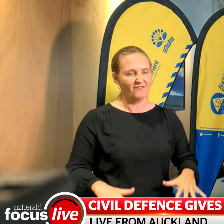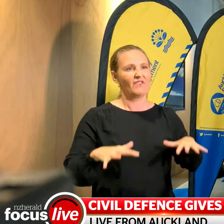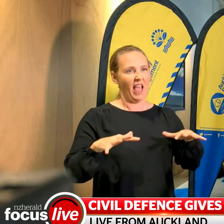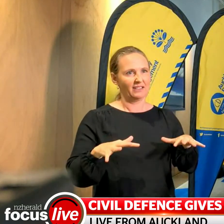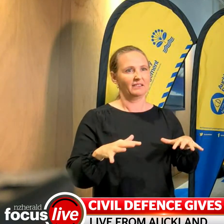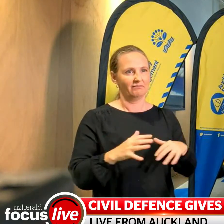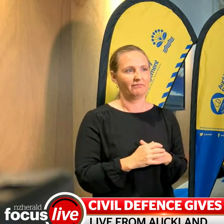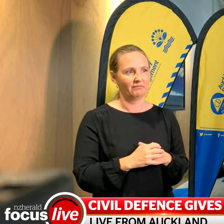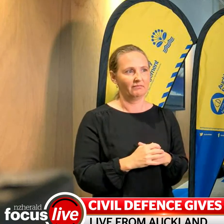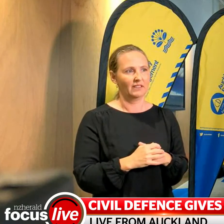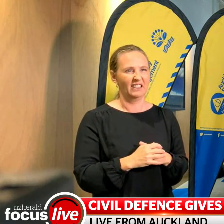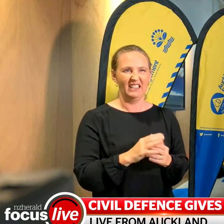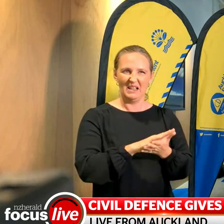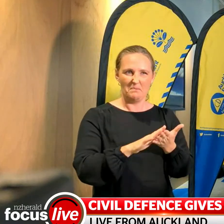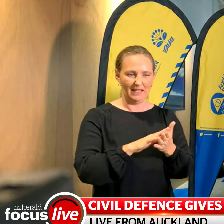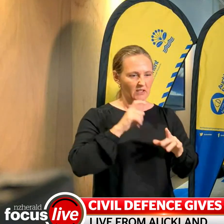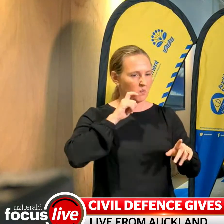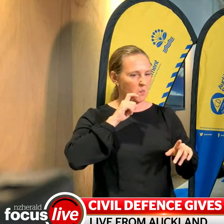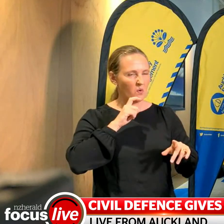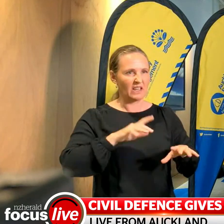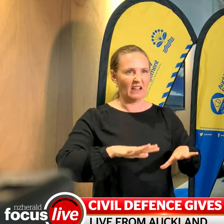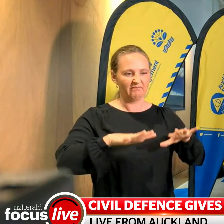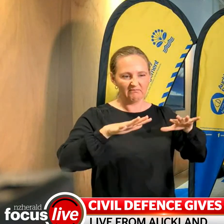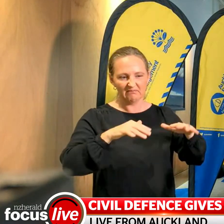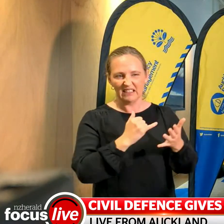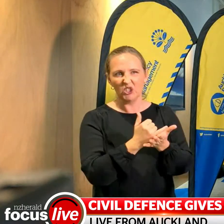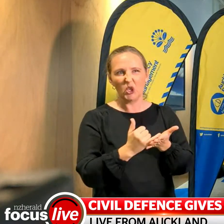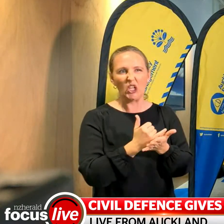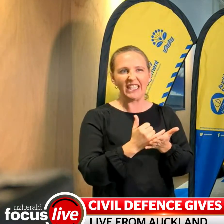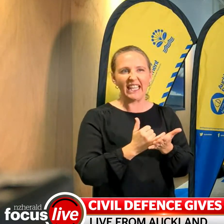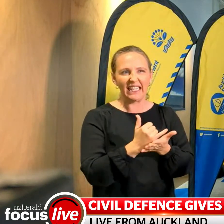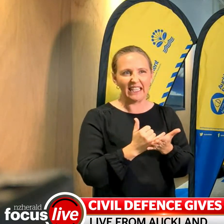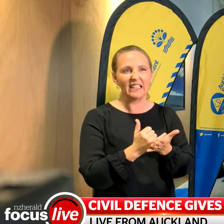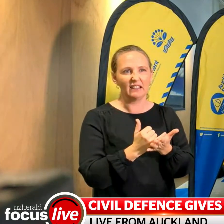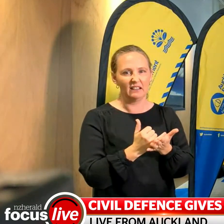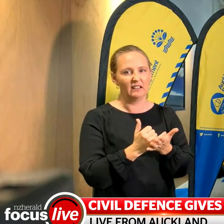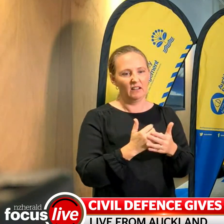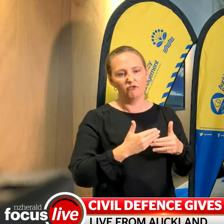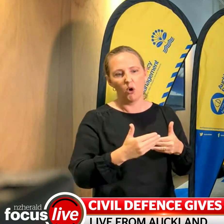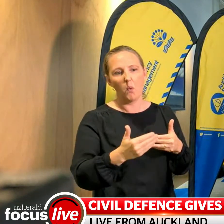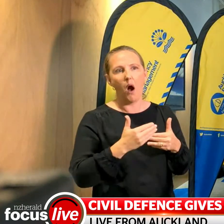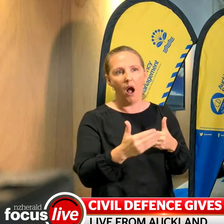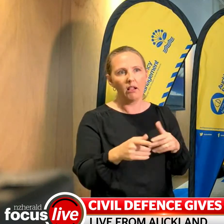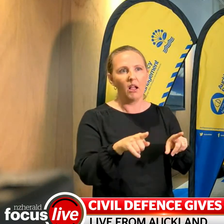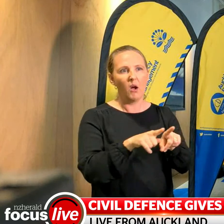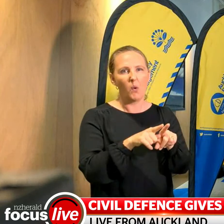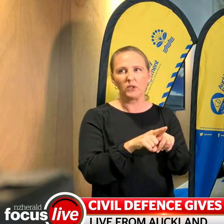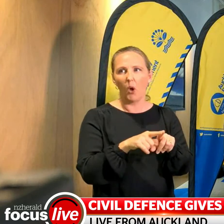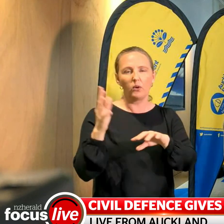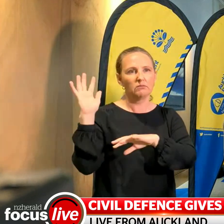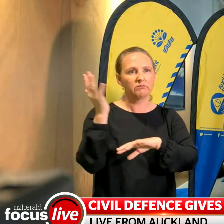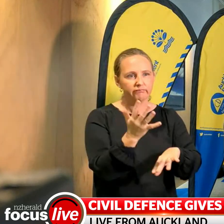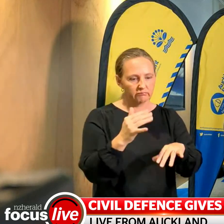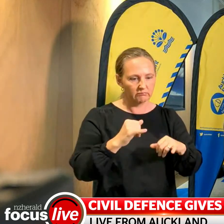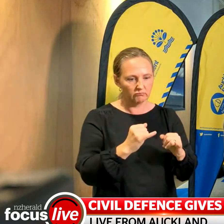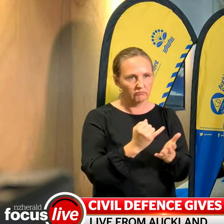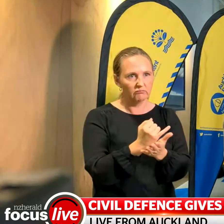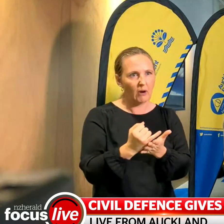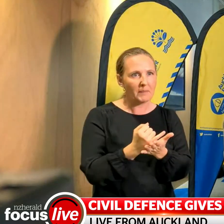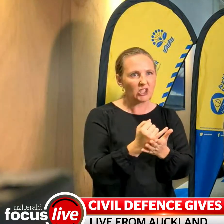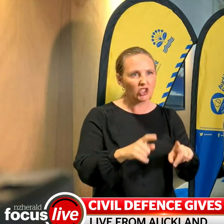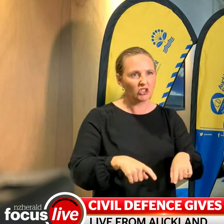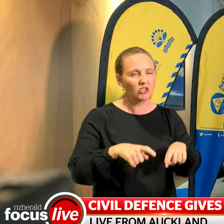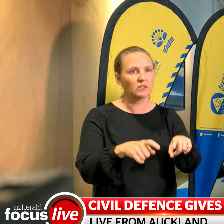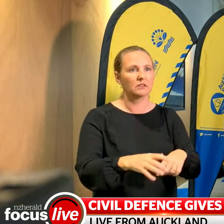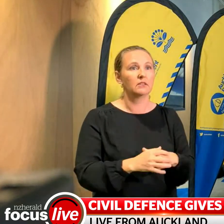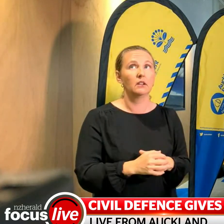flooding event that those contaminants could still be coming into those harbour areas for a little while. We talked about some of those overflows still being addressed. So just